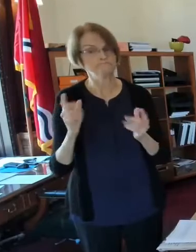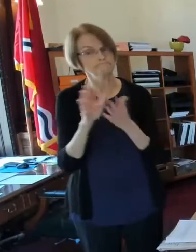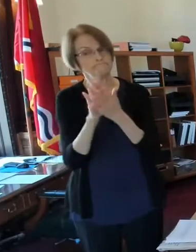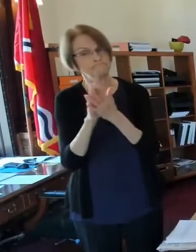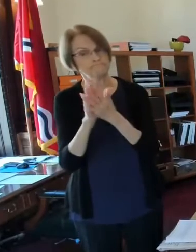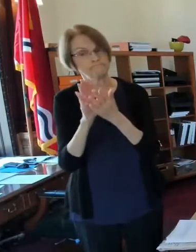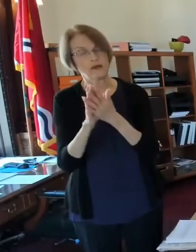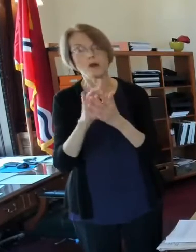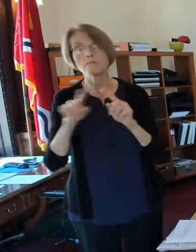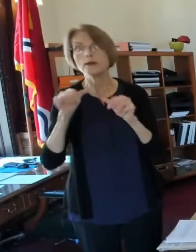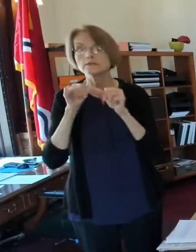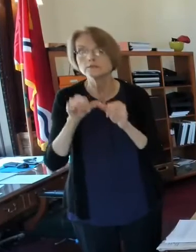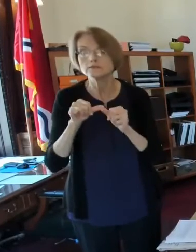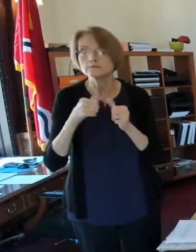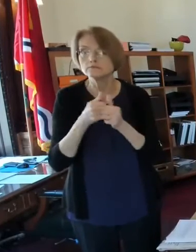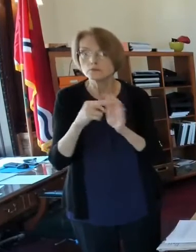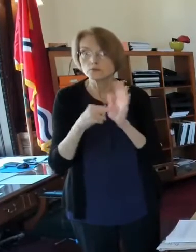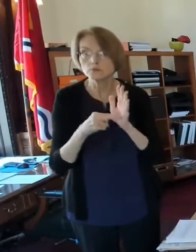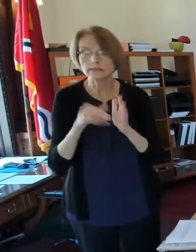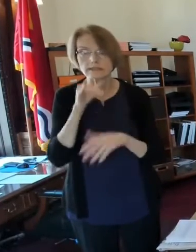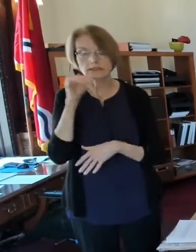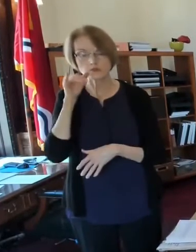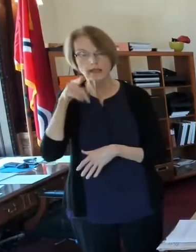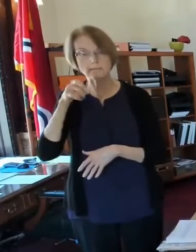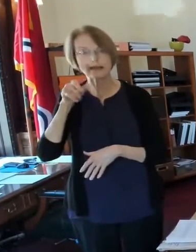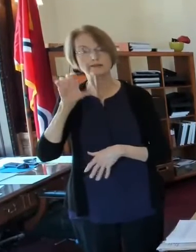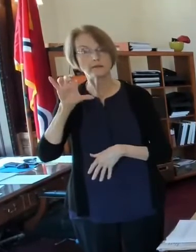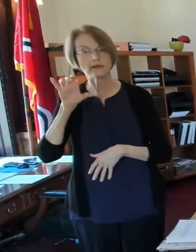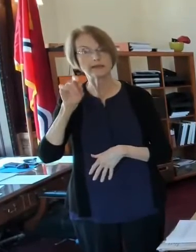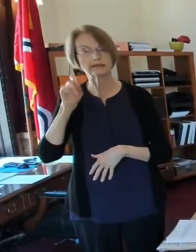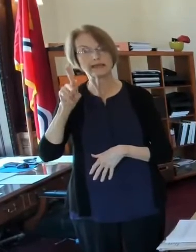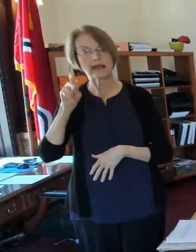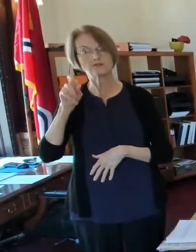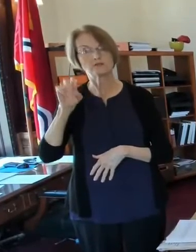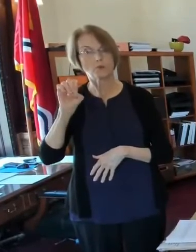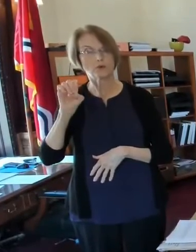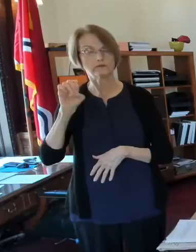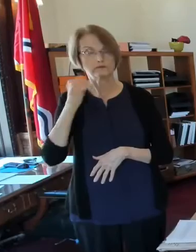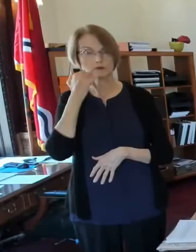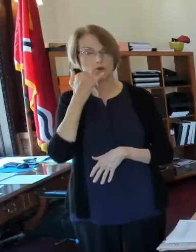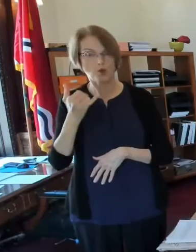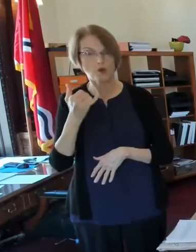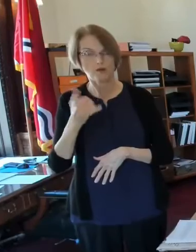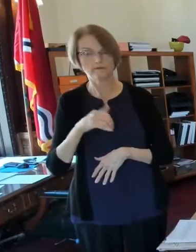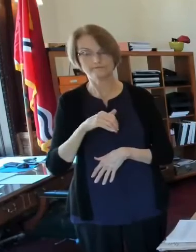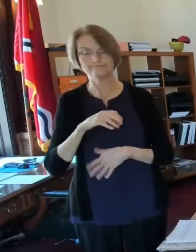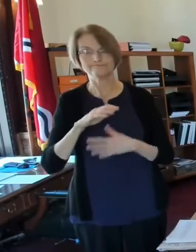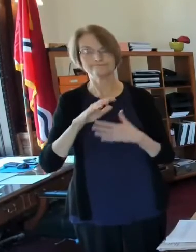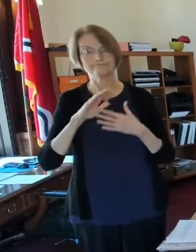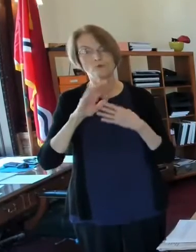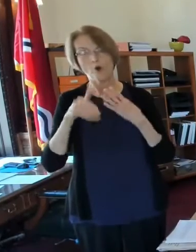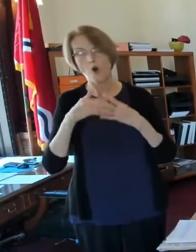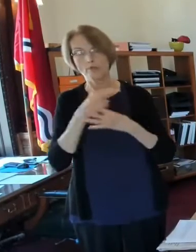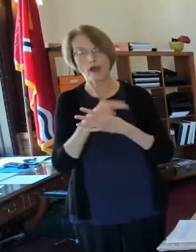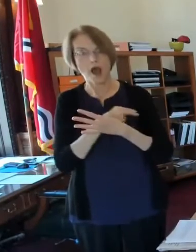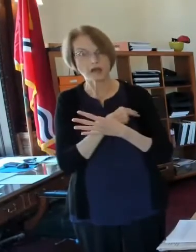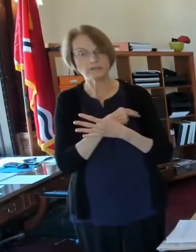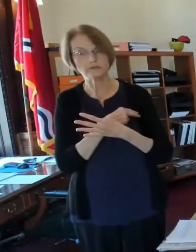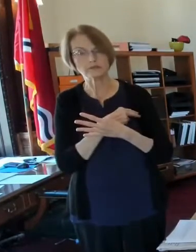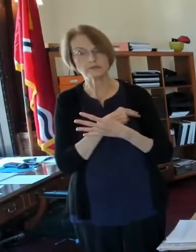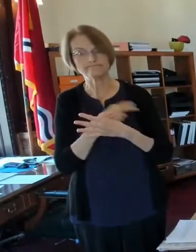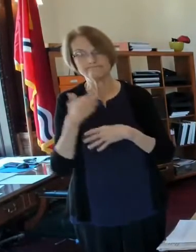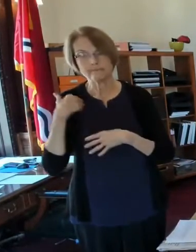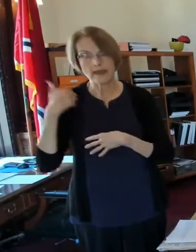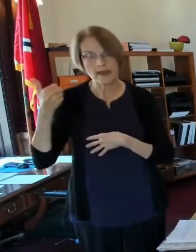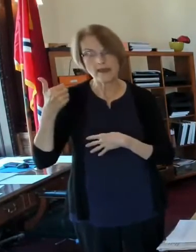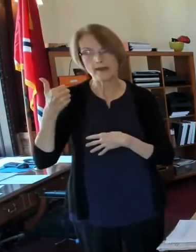Yesterday on the pandemic task force call, which has the heads of all the hospital systems and